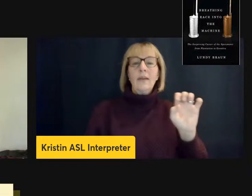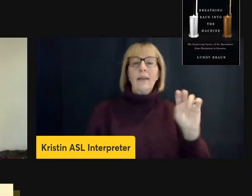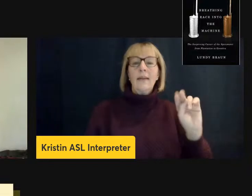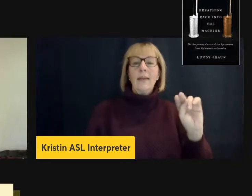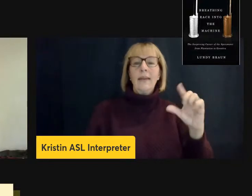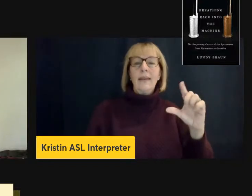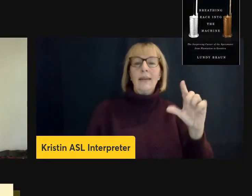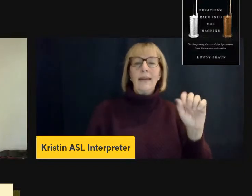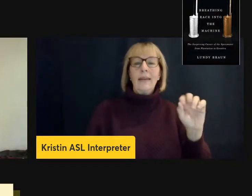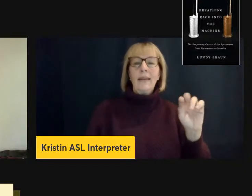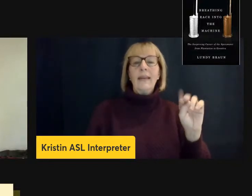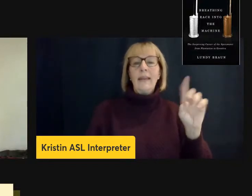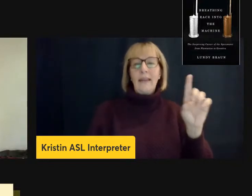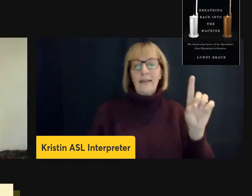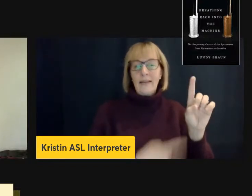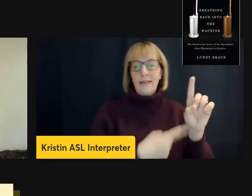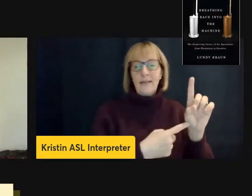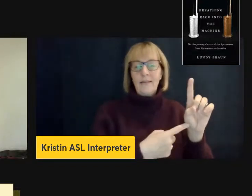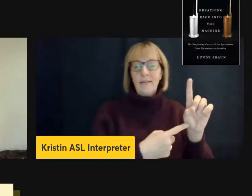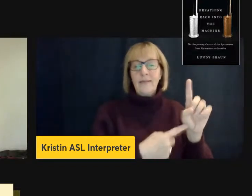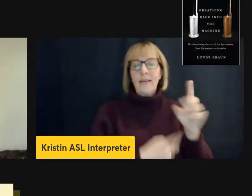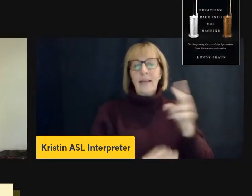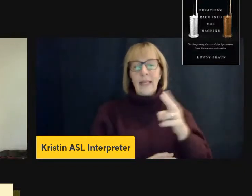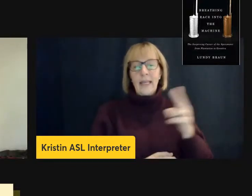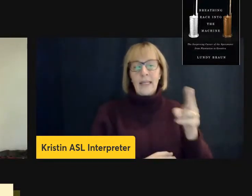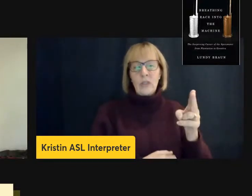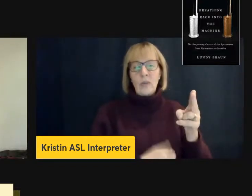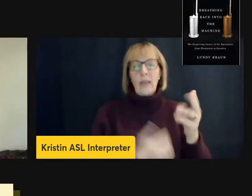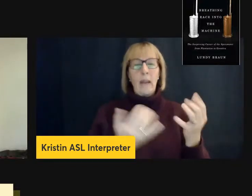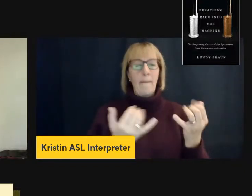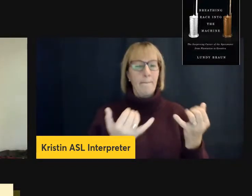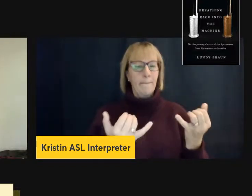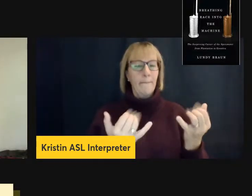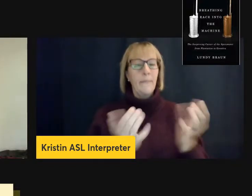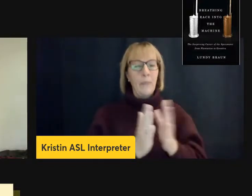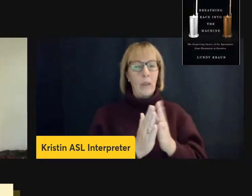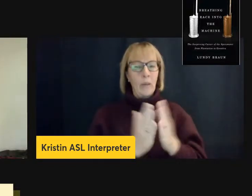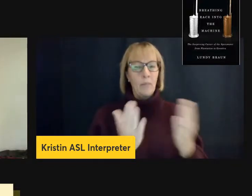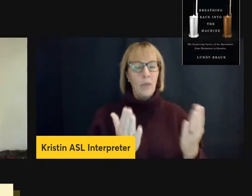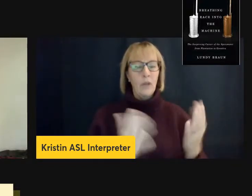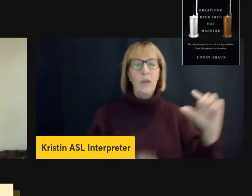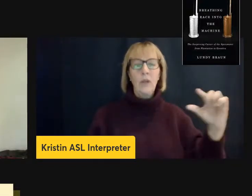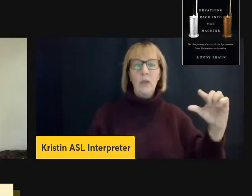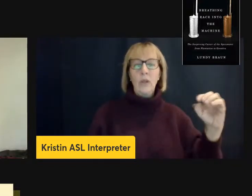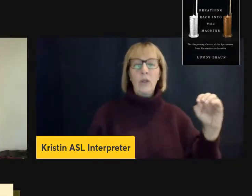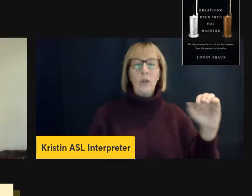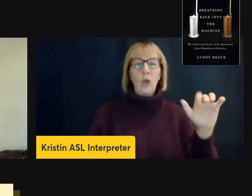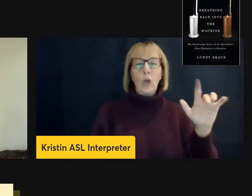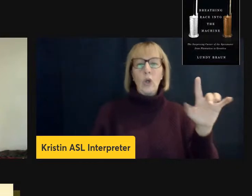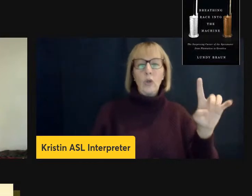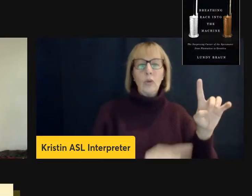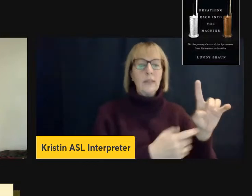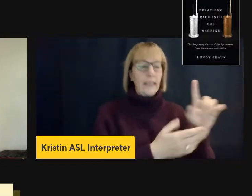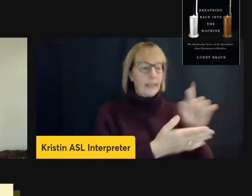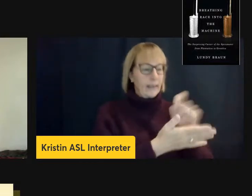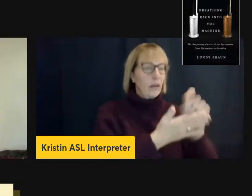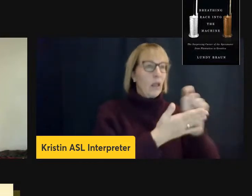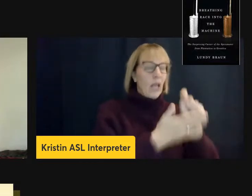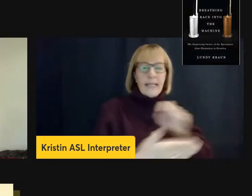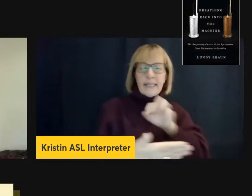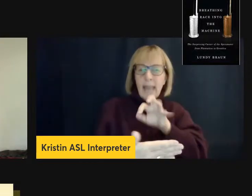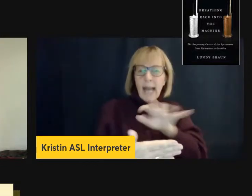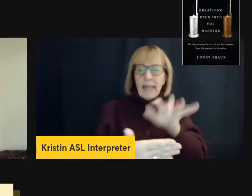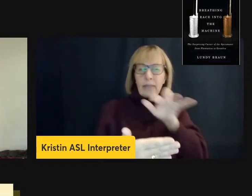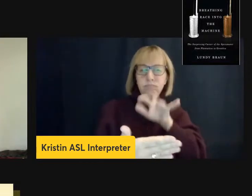Gould gave little explanation for differences that he cataloged so exhaustively. And